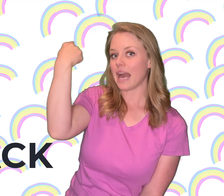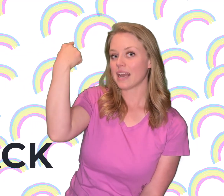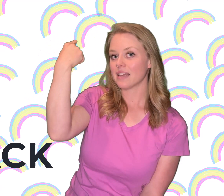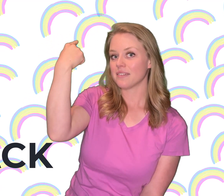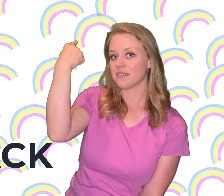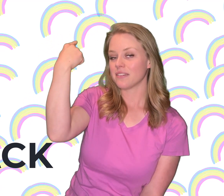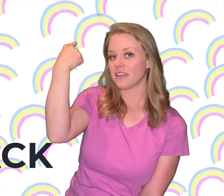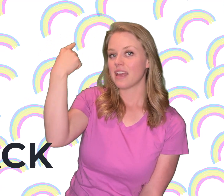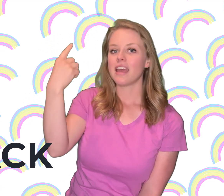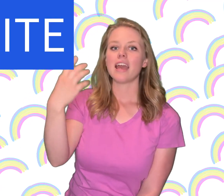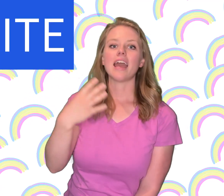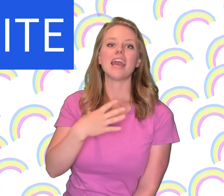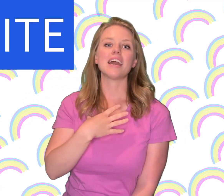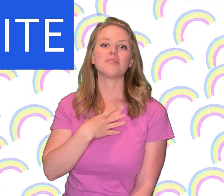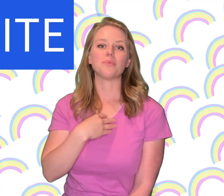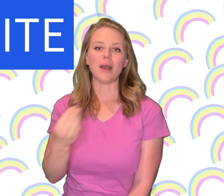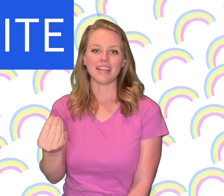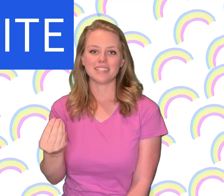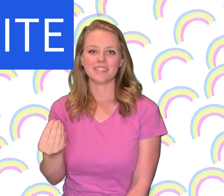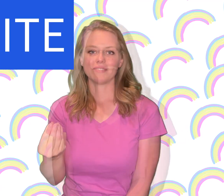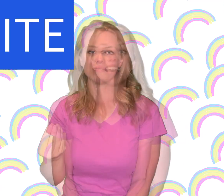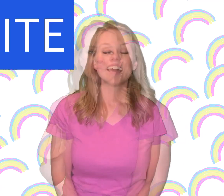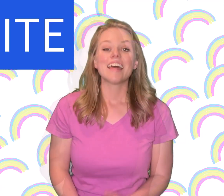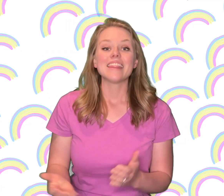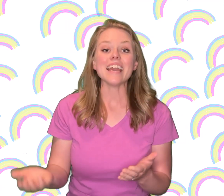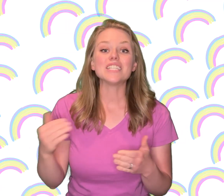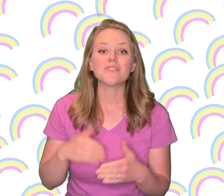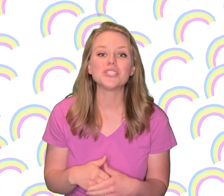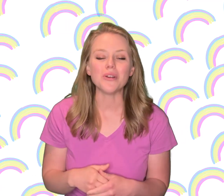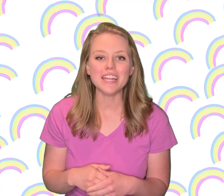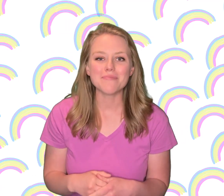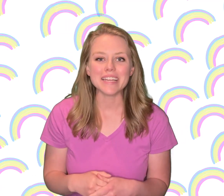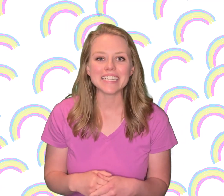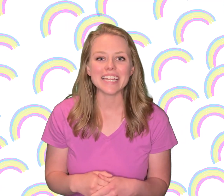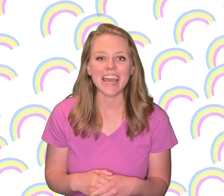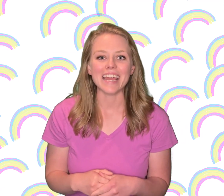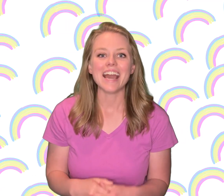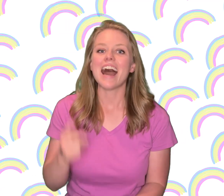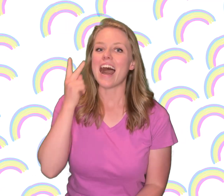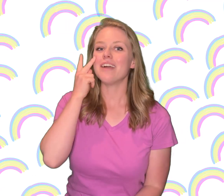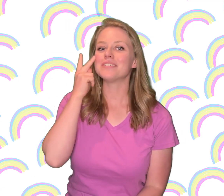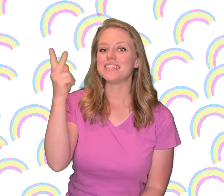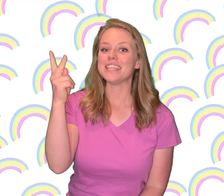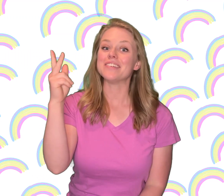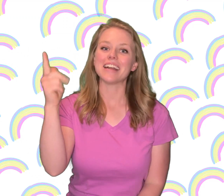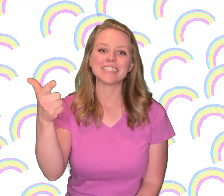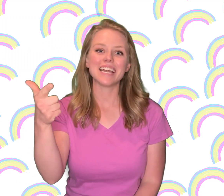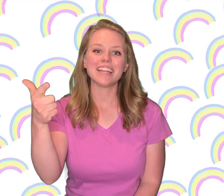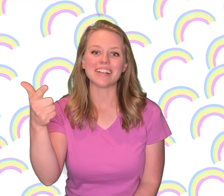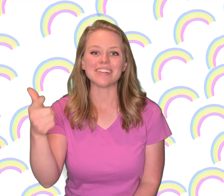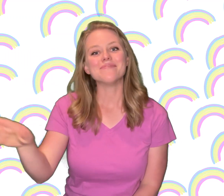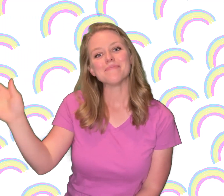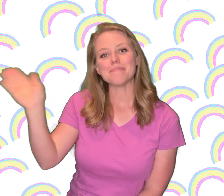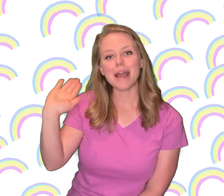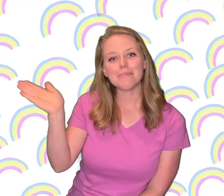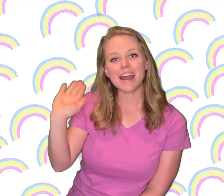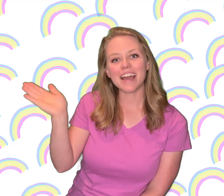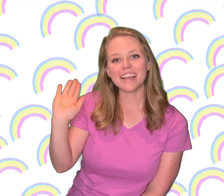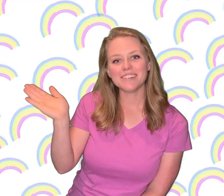black, and white. Thanks for joining me today. I will see you guys later. Bye-bye.